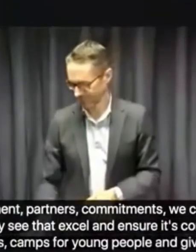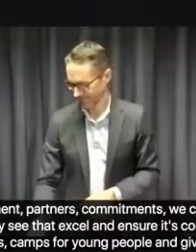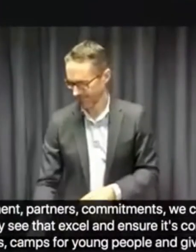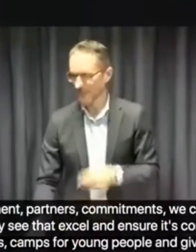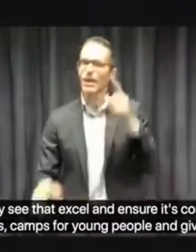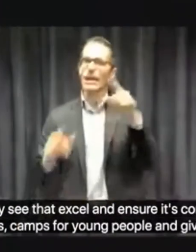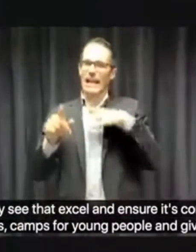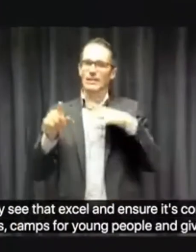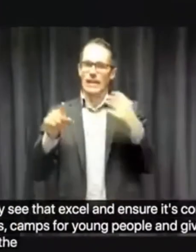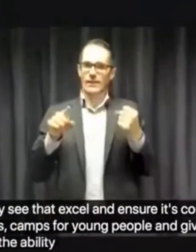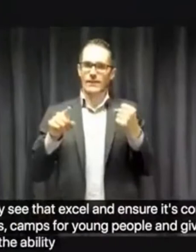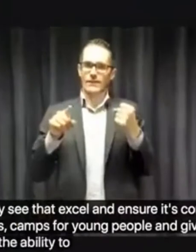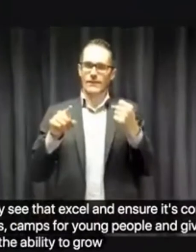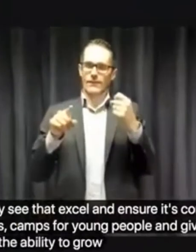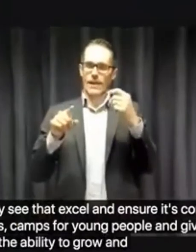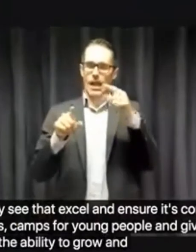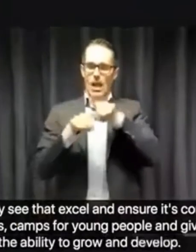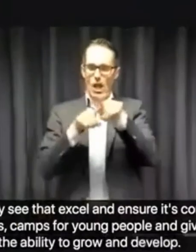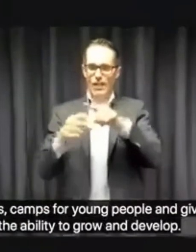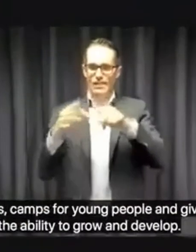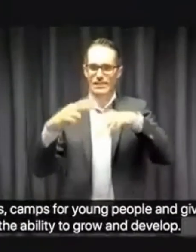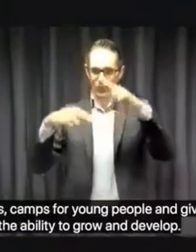to being part of that process and supporting them.